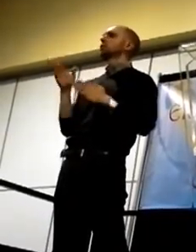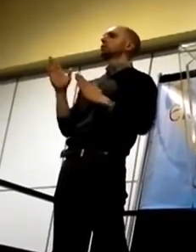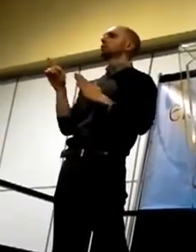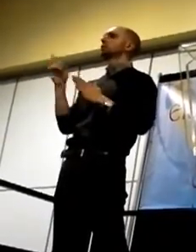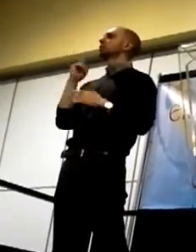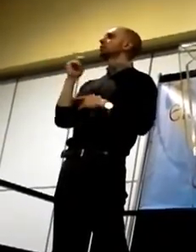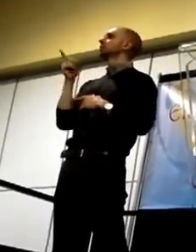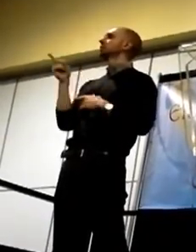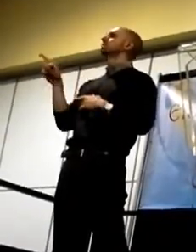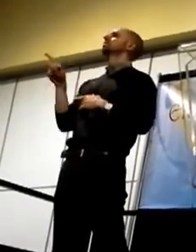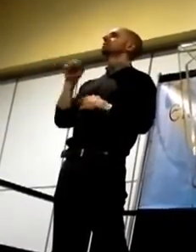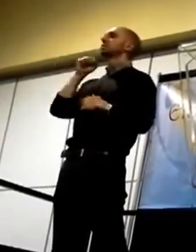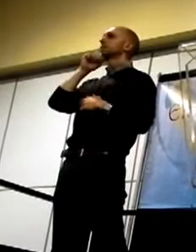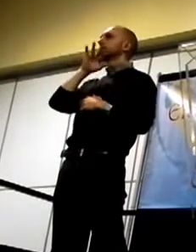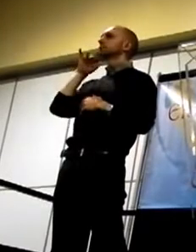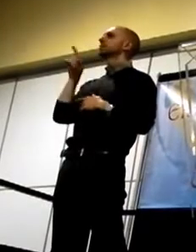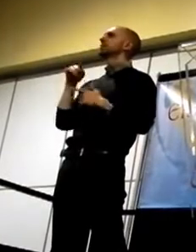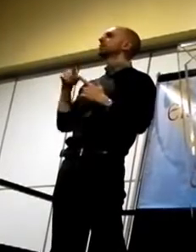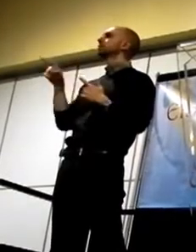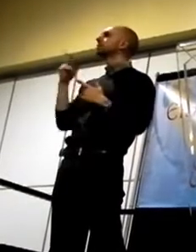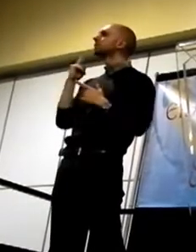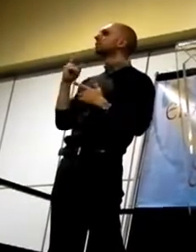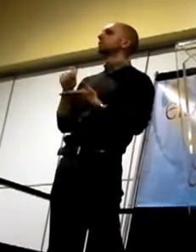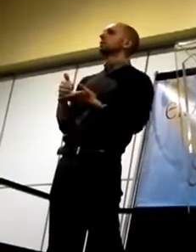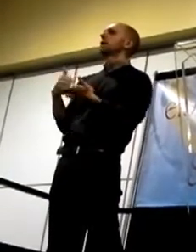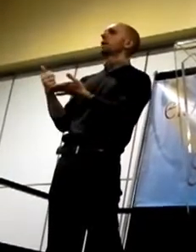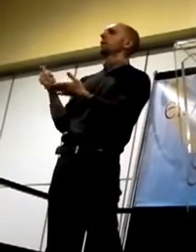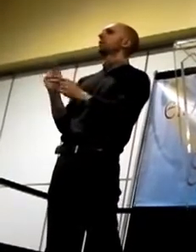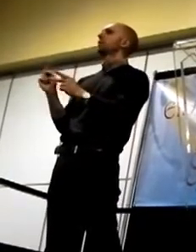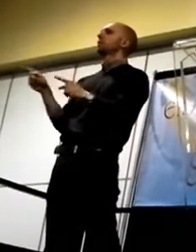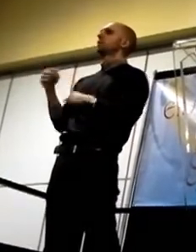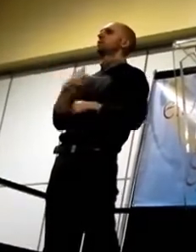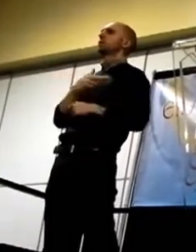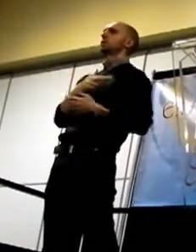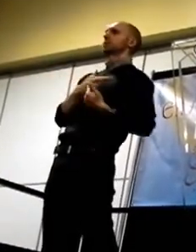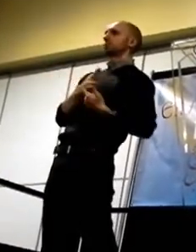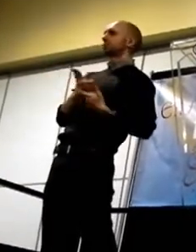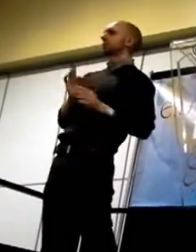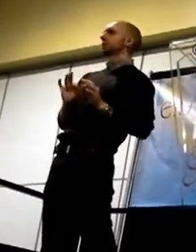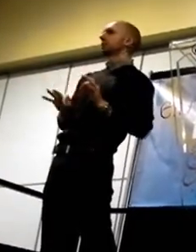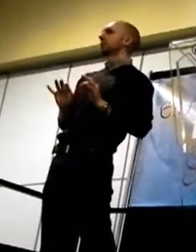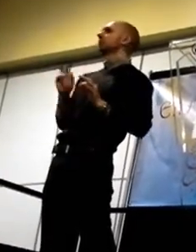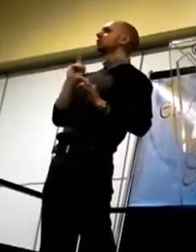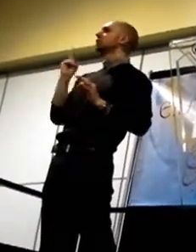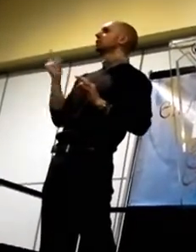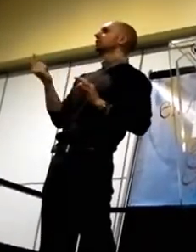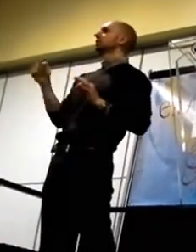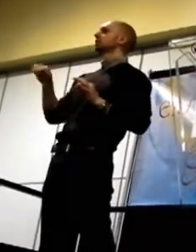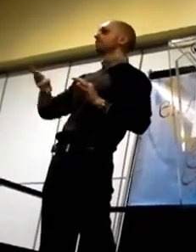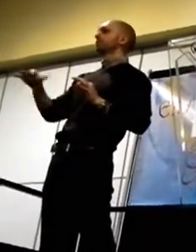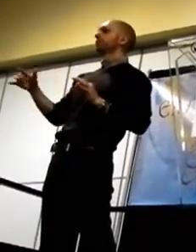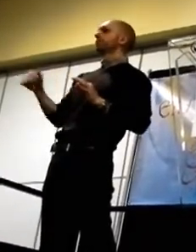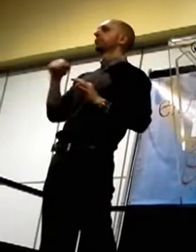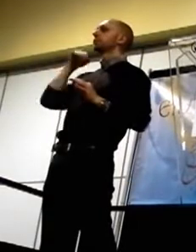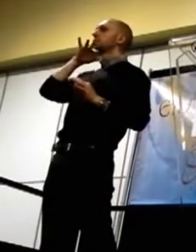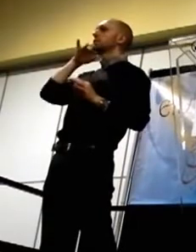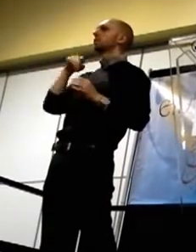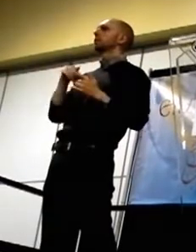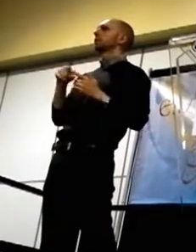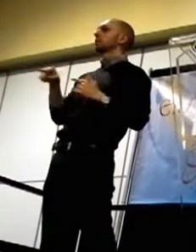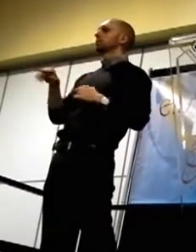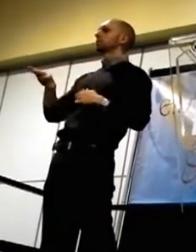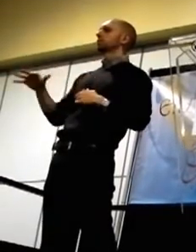so practical. It touches each and everyone's life. If you see any dirt in front of you while we're gathered here in